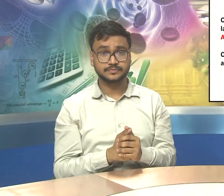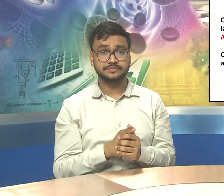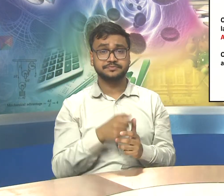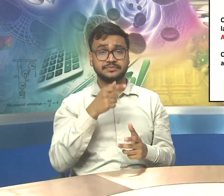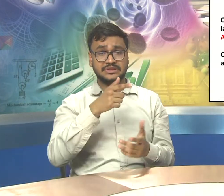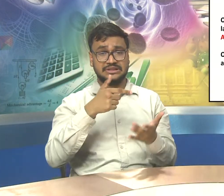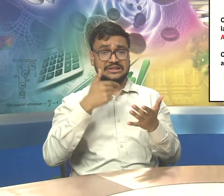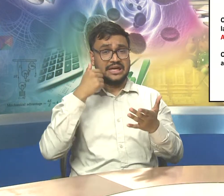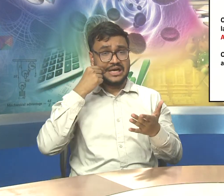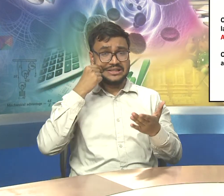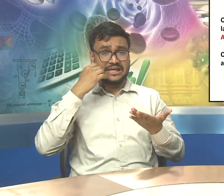Next,